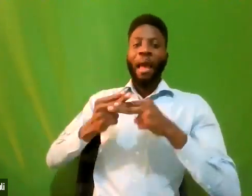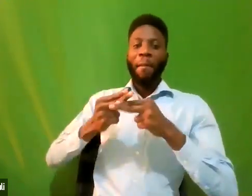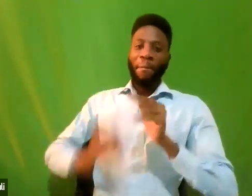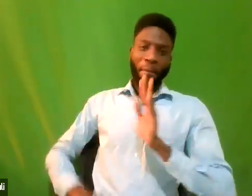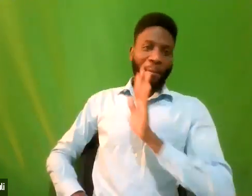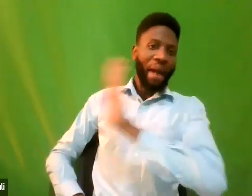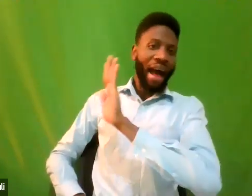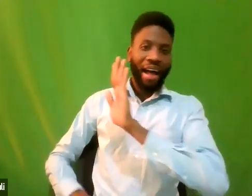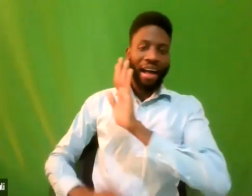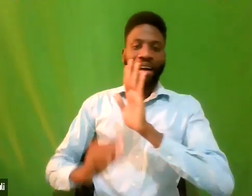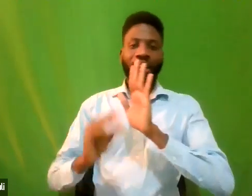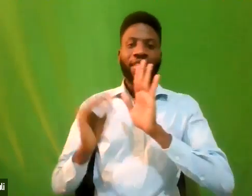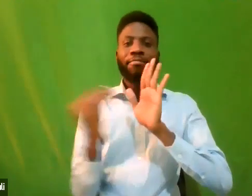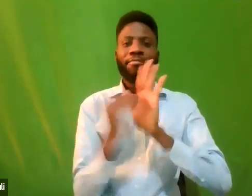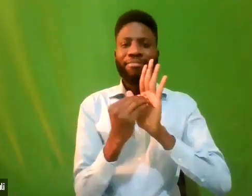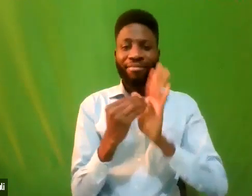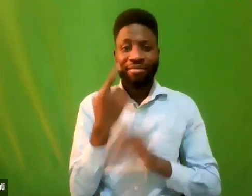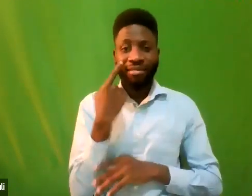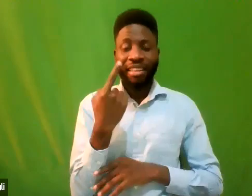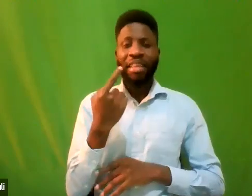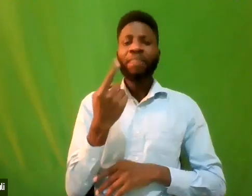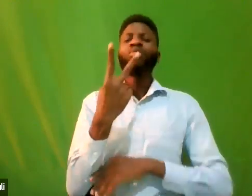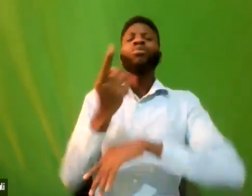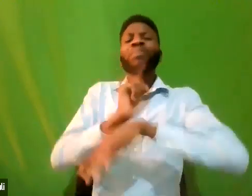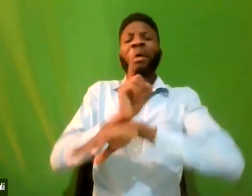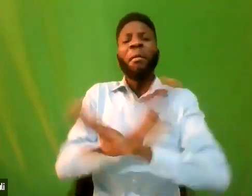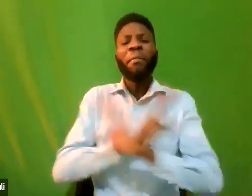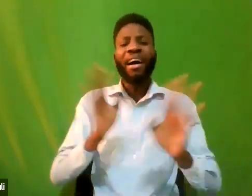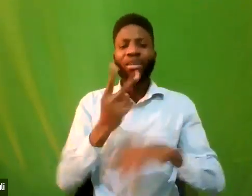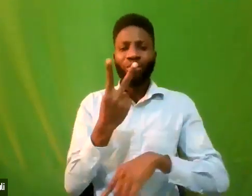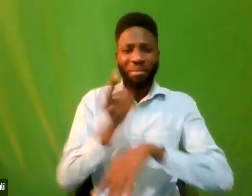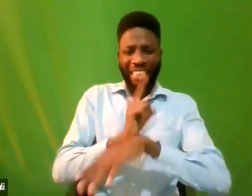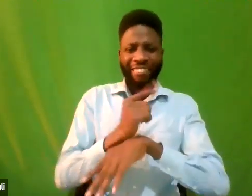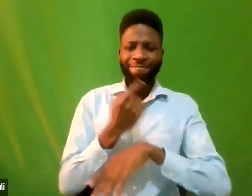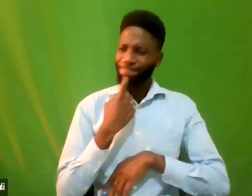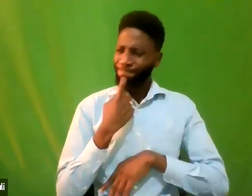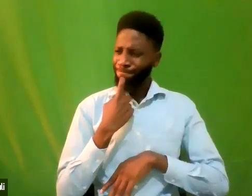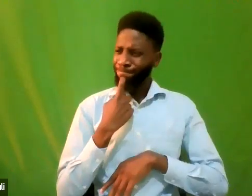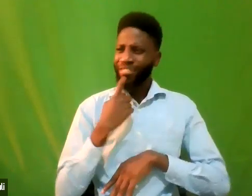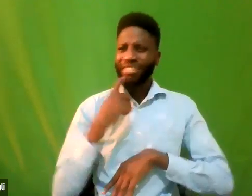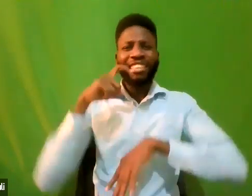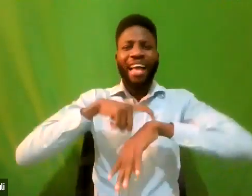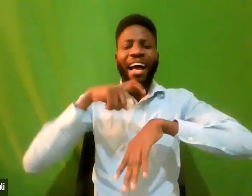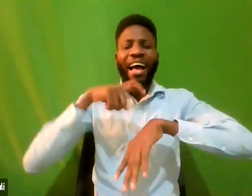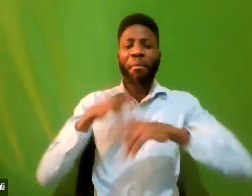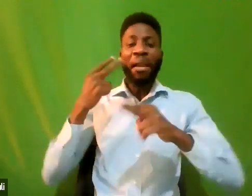But remember, I was only given 2 minutes to speak. I didn't have time to mention them and ask them to stand.